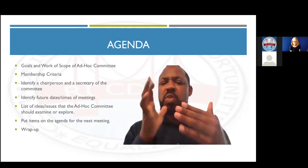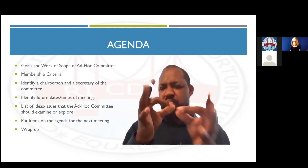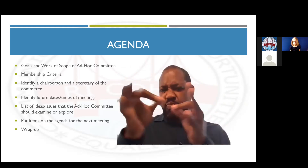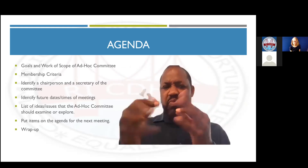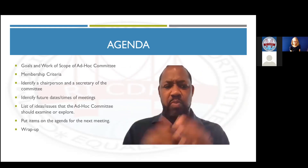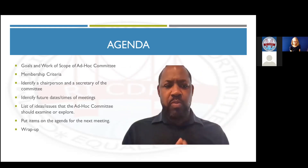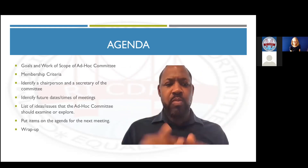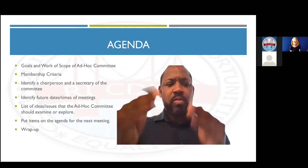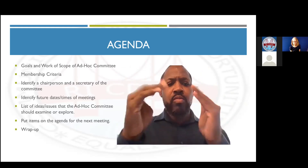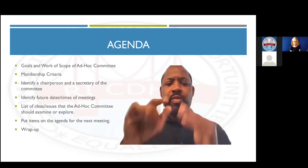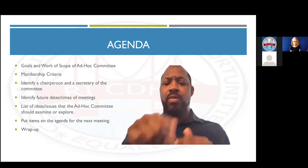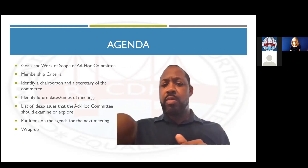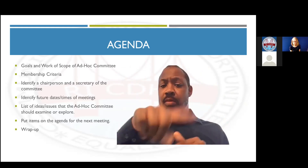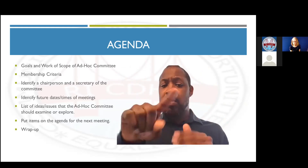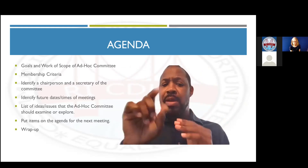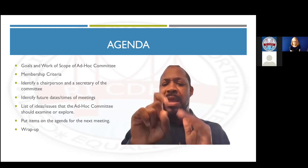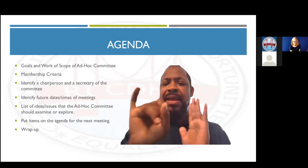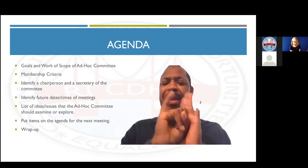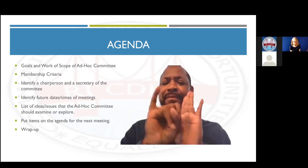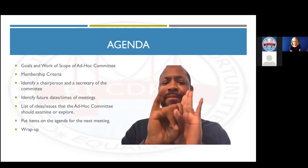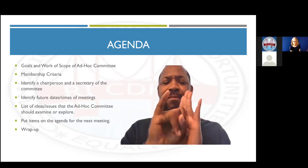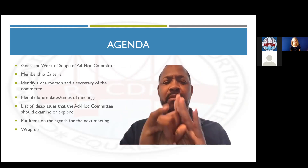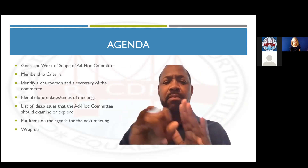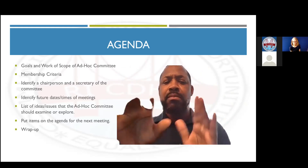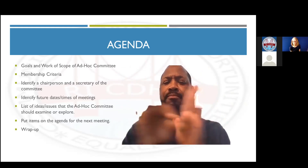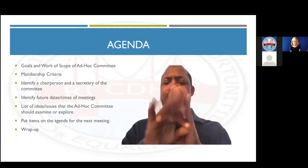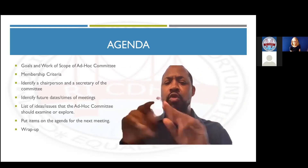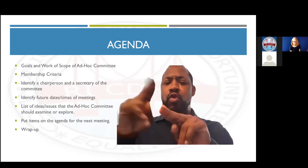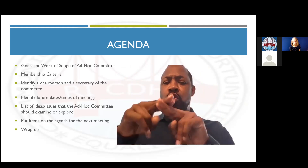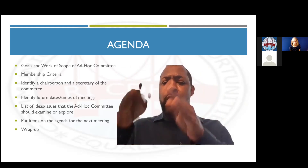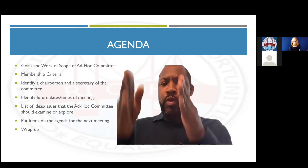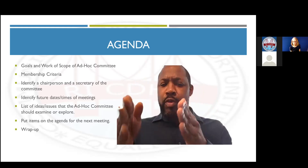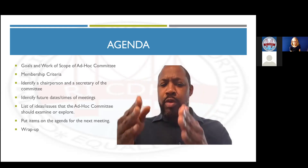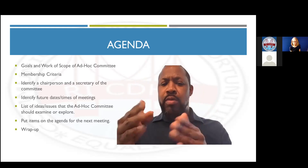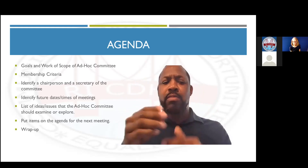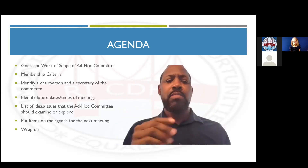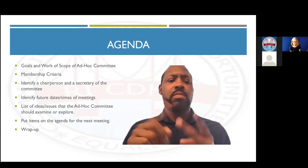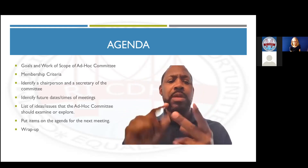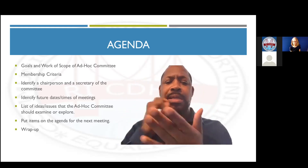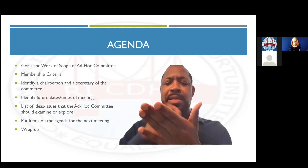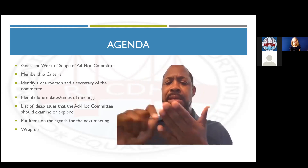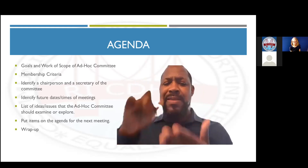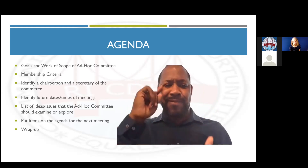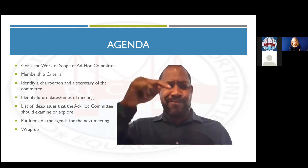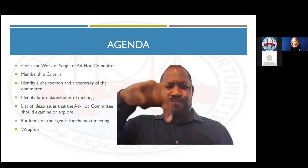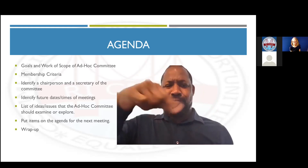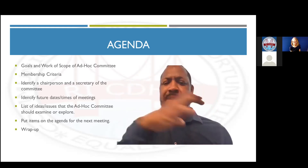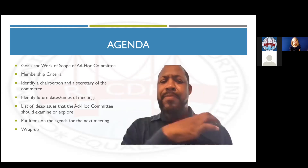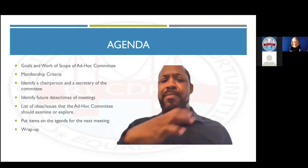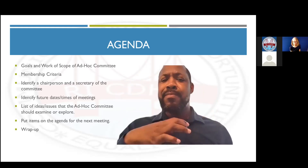The composition of our membership is important. And so we wanted to identify, once we have you all assembled now,